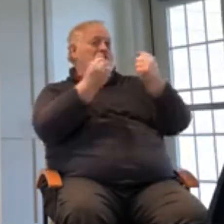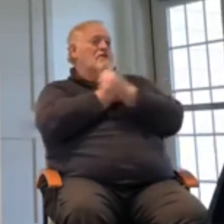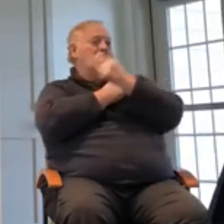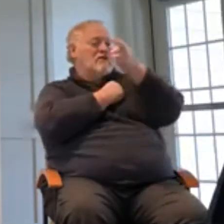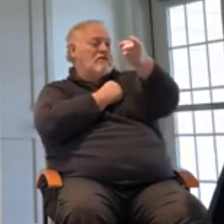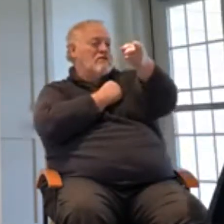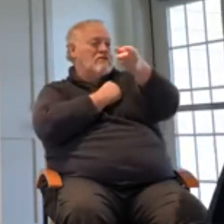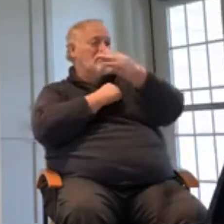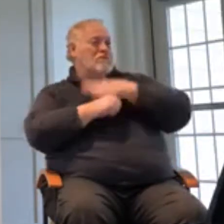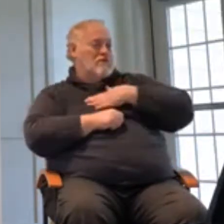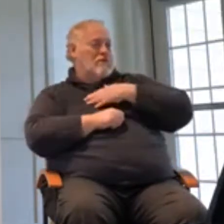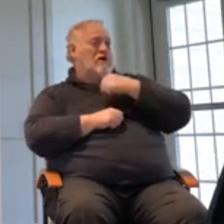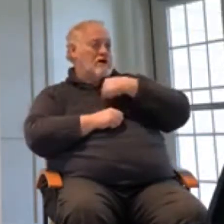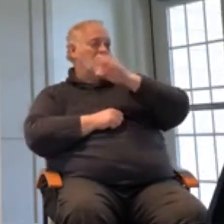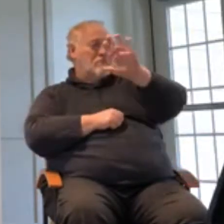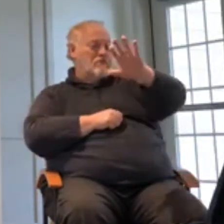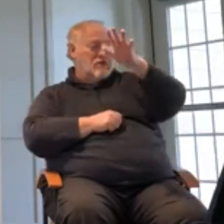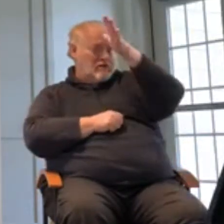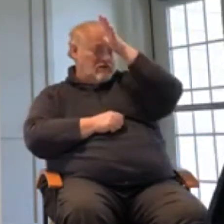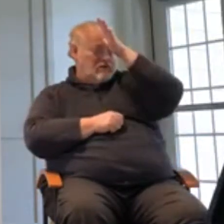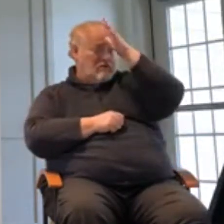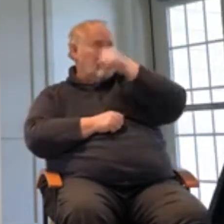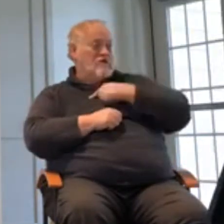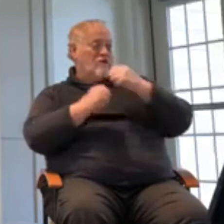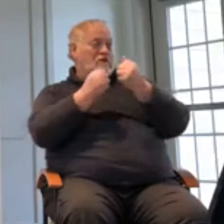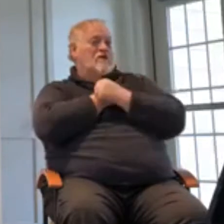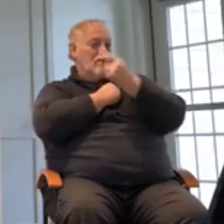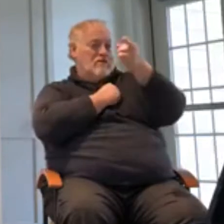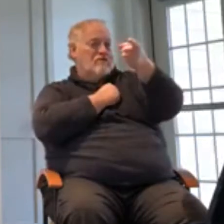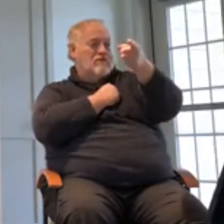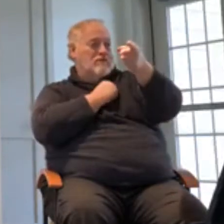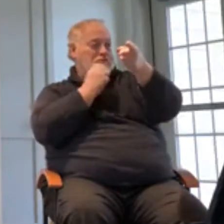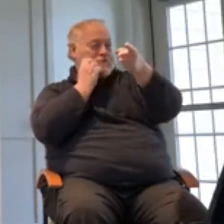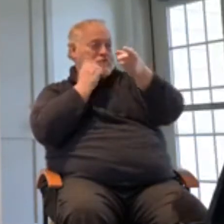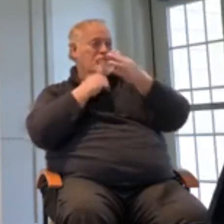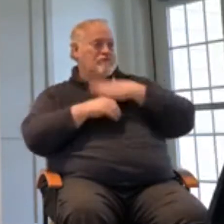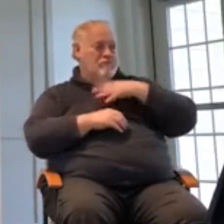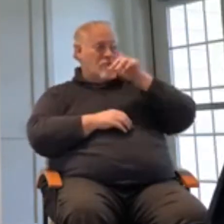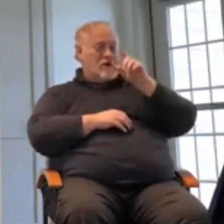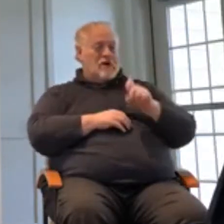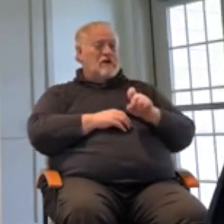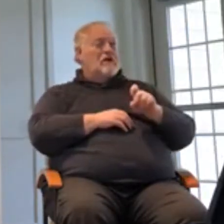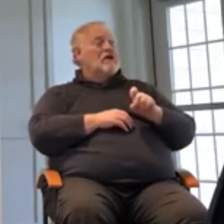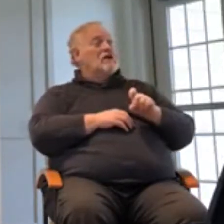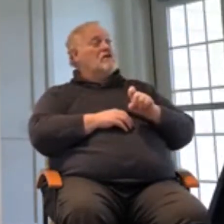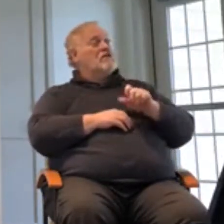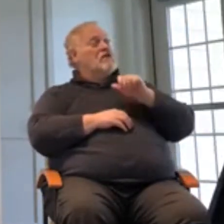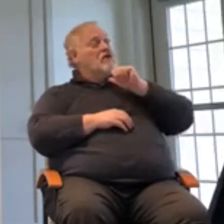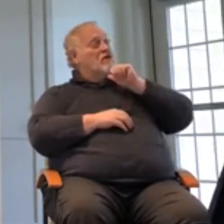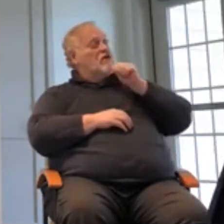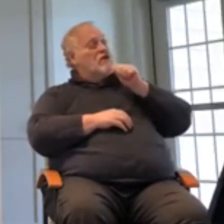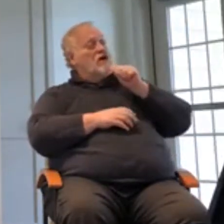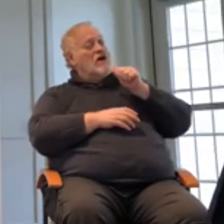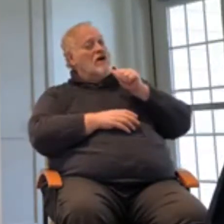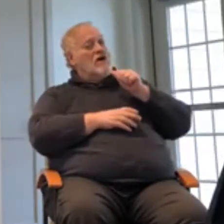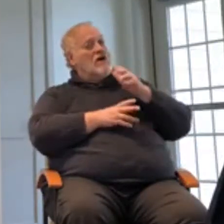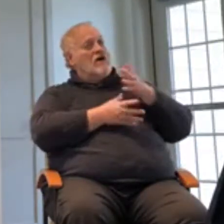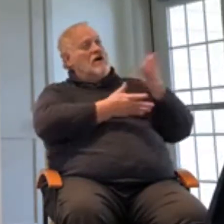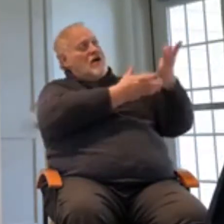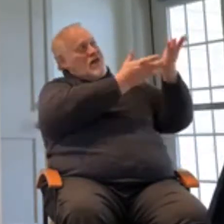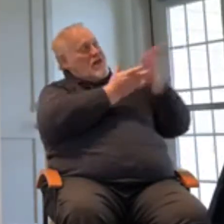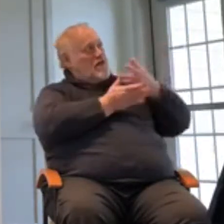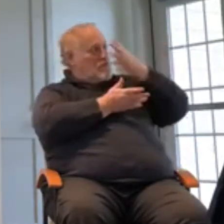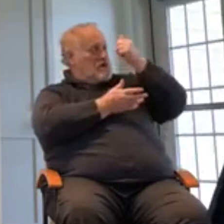because I'm their father and I love them. So my needs are not supplied because I am his